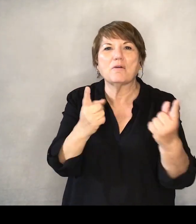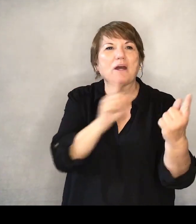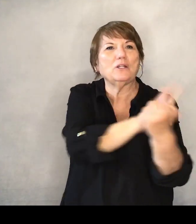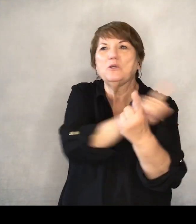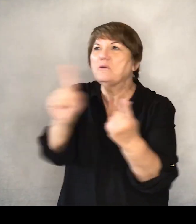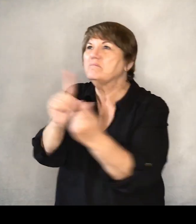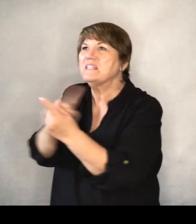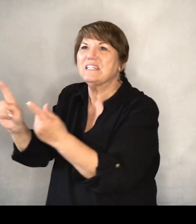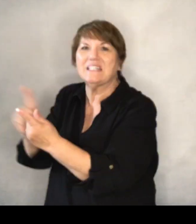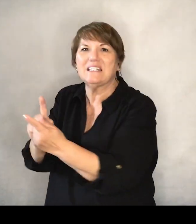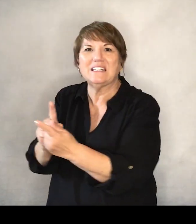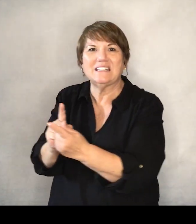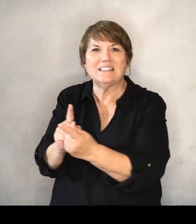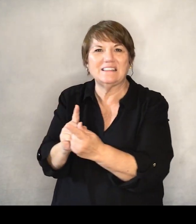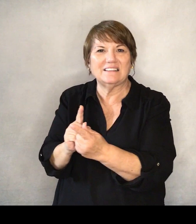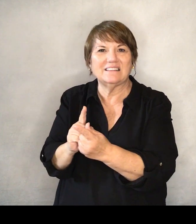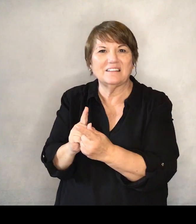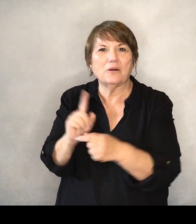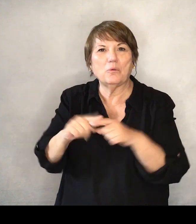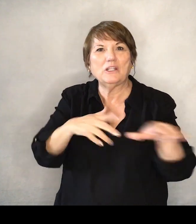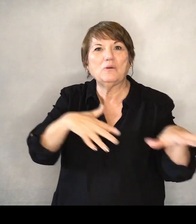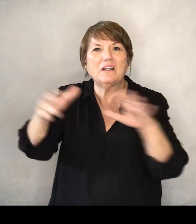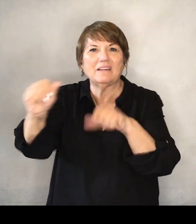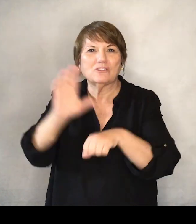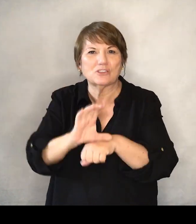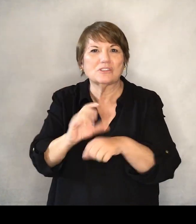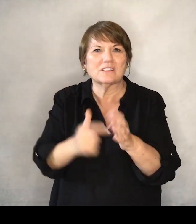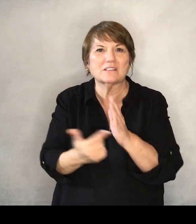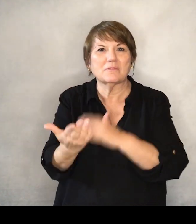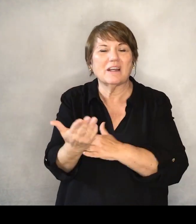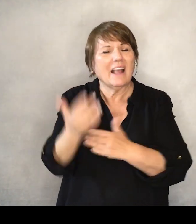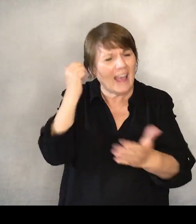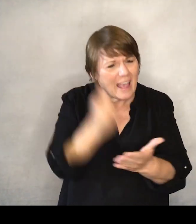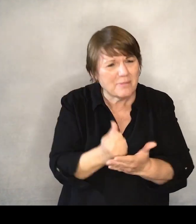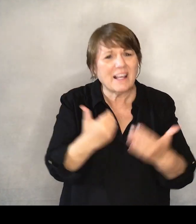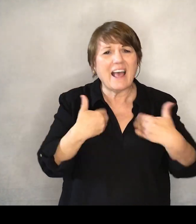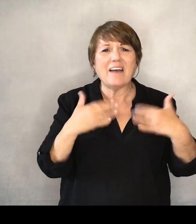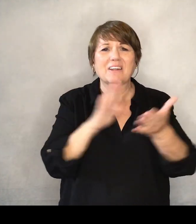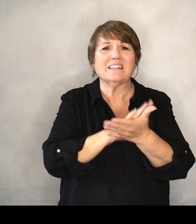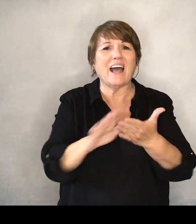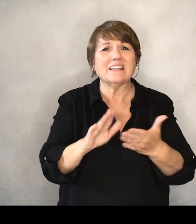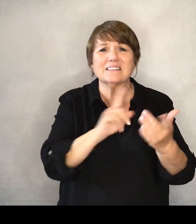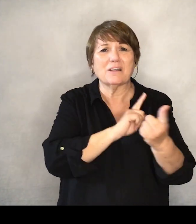that you encounter outside of these doors. Amen. Have a nice week.